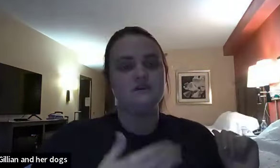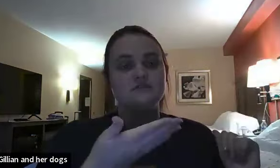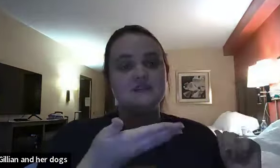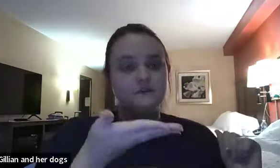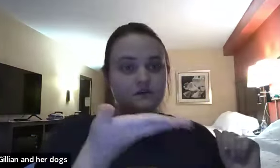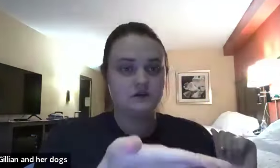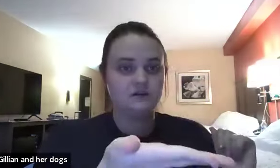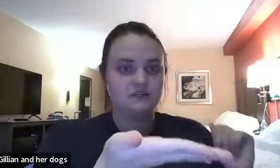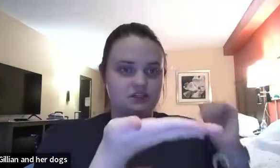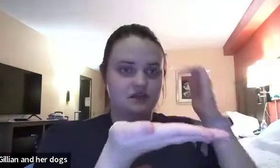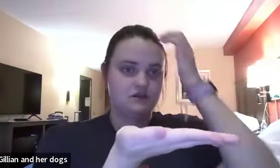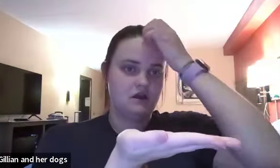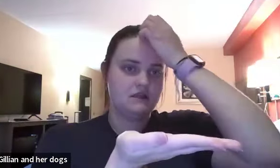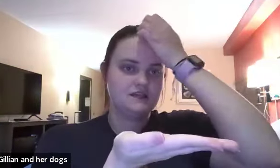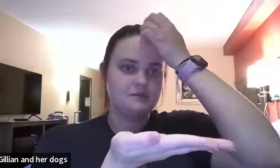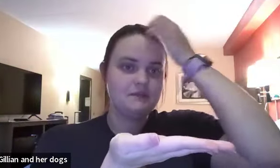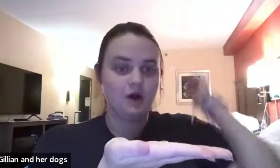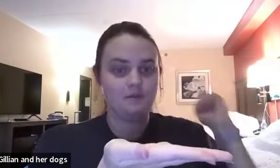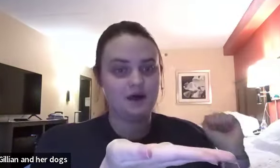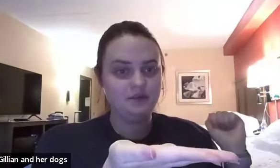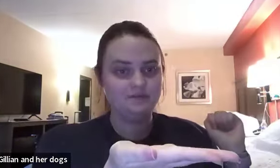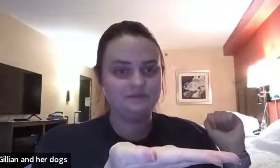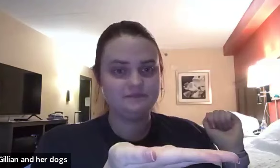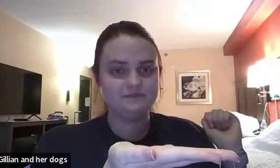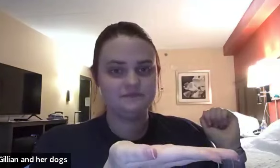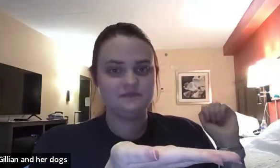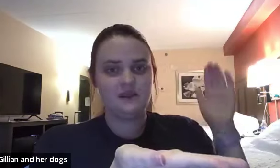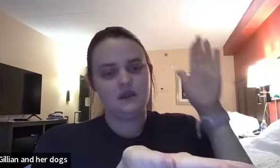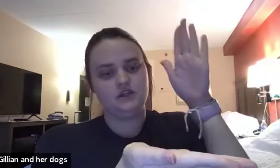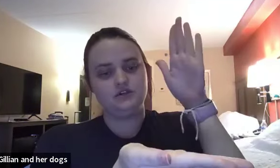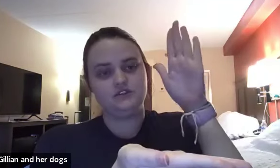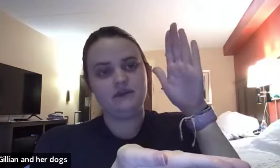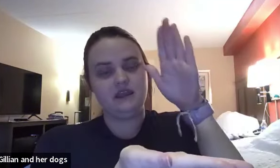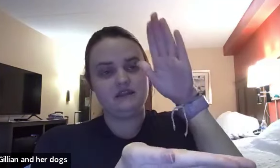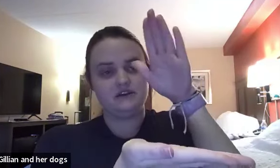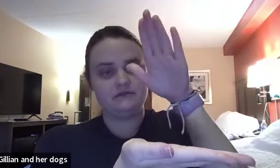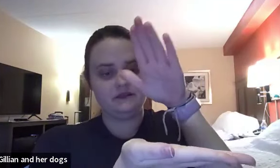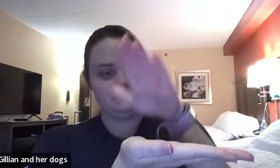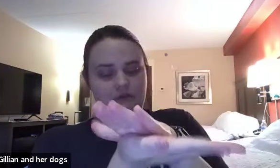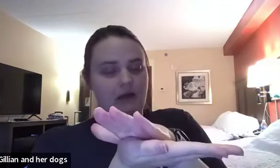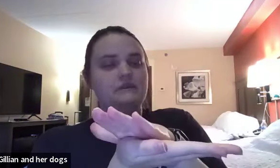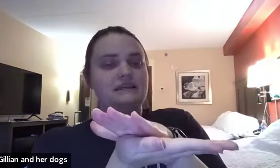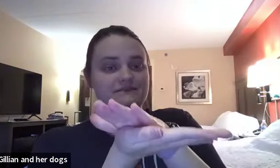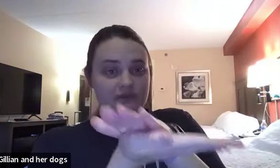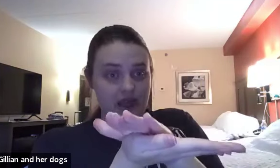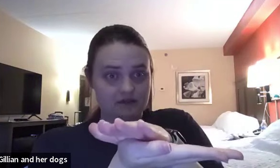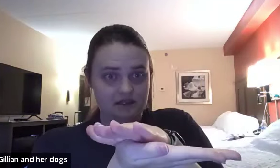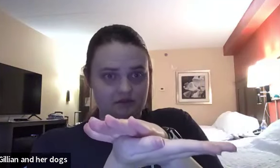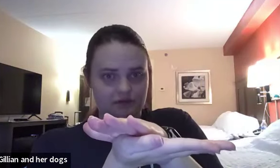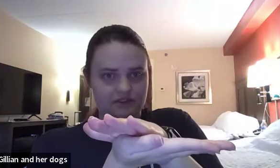the sign for cook is you're going to have your non-dominant palm up. Your dominant hand is going to place flat down first like